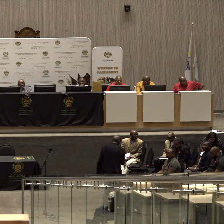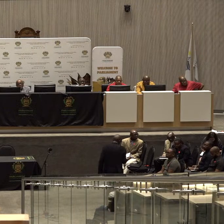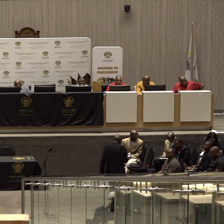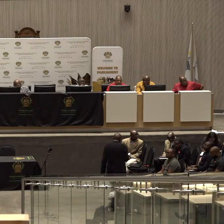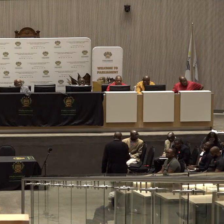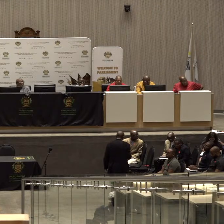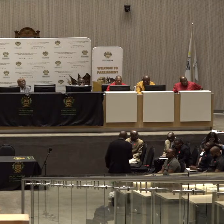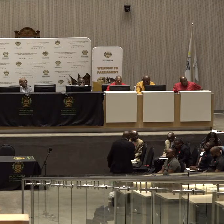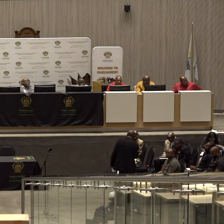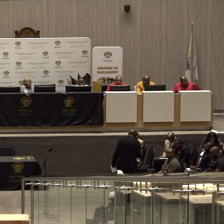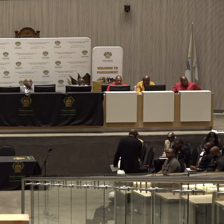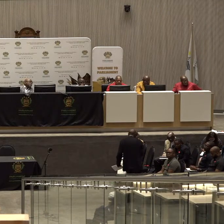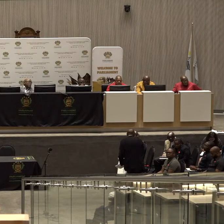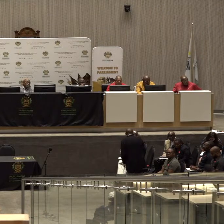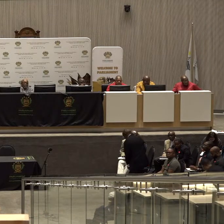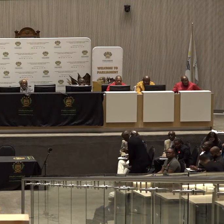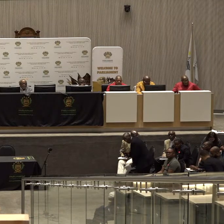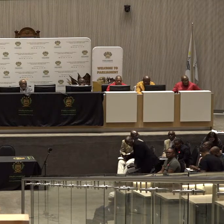foreign